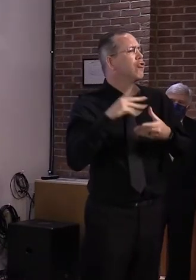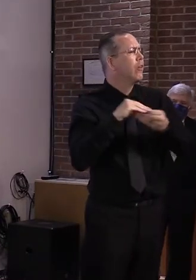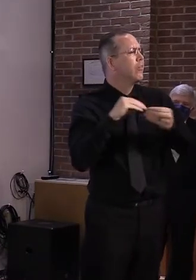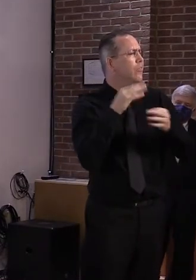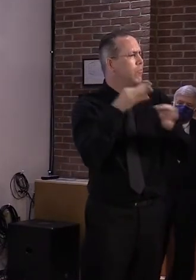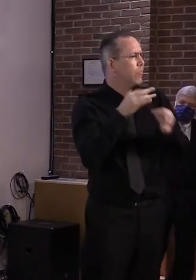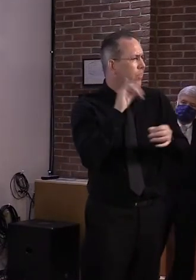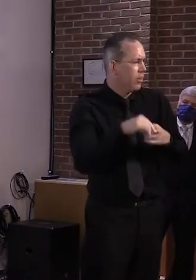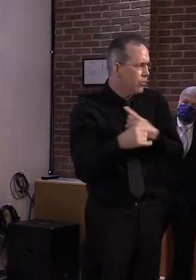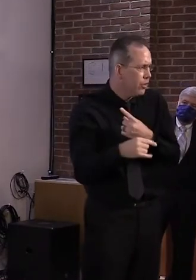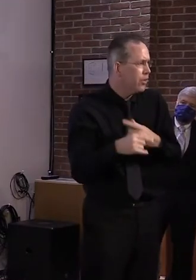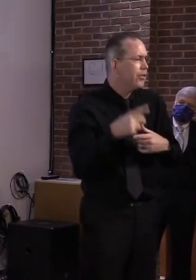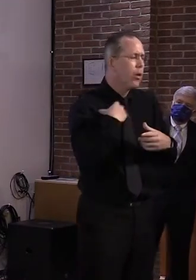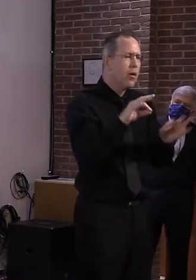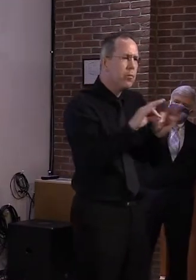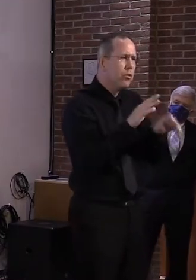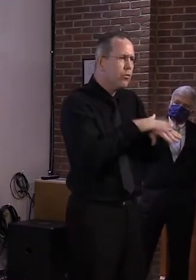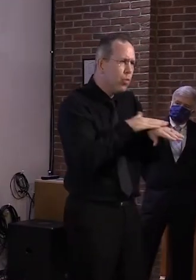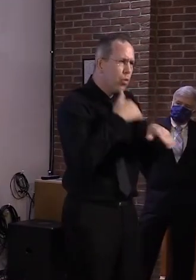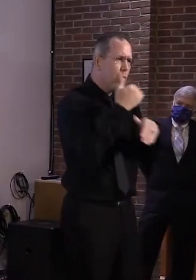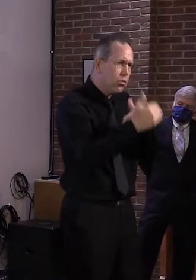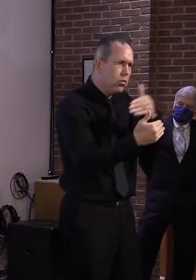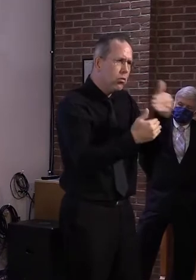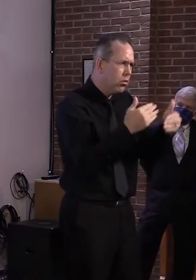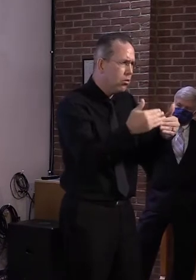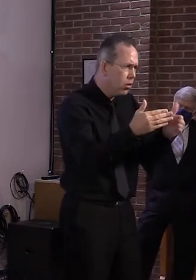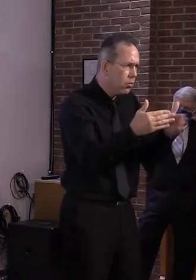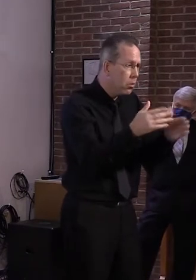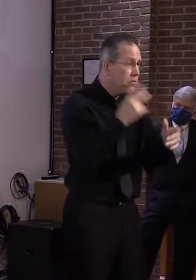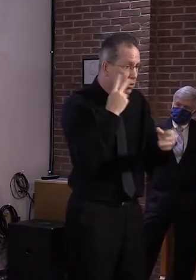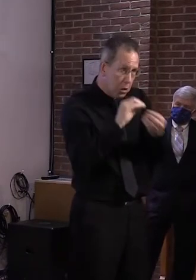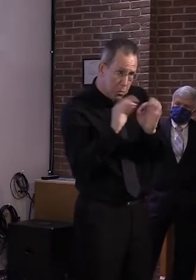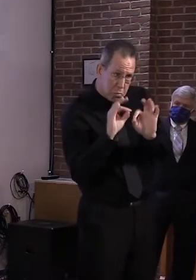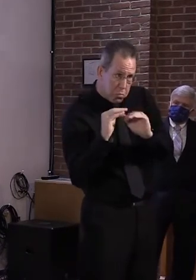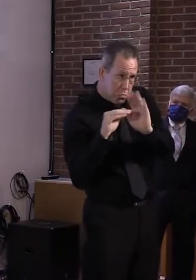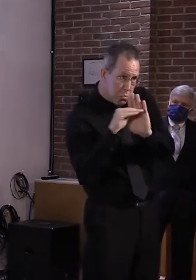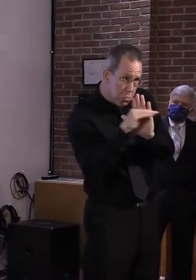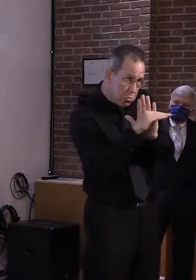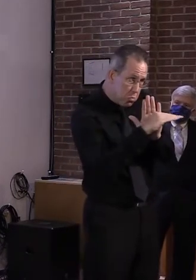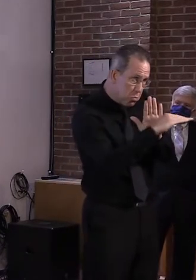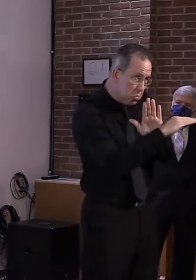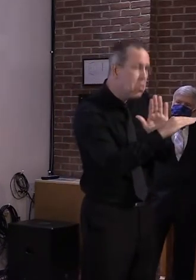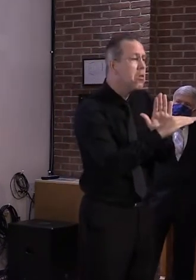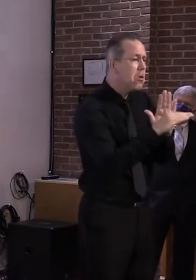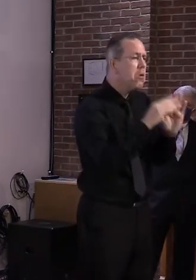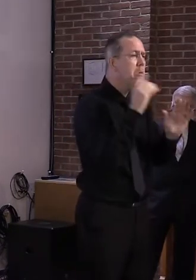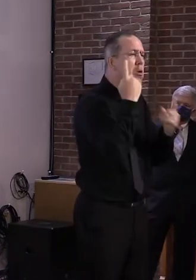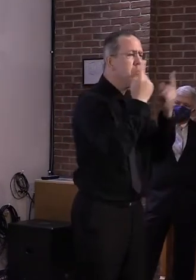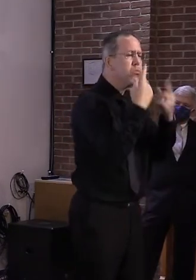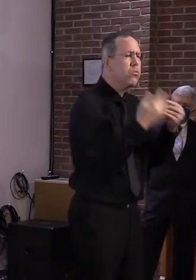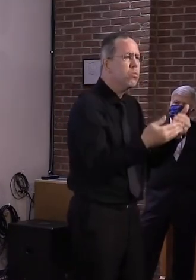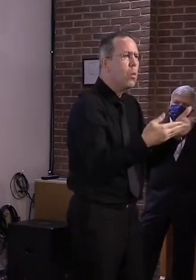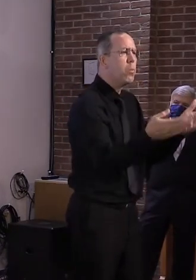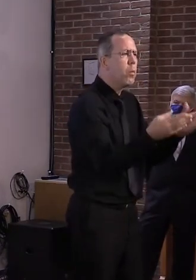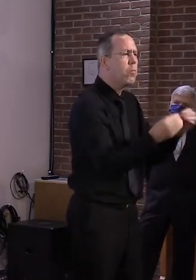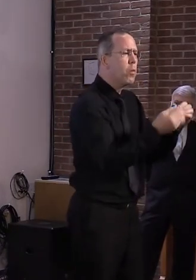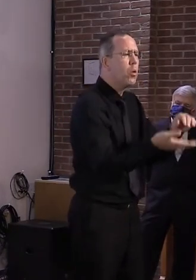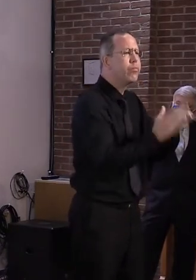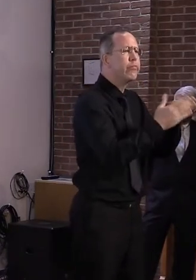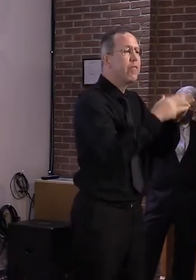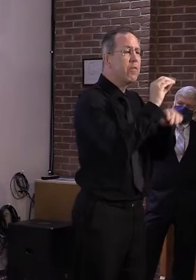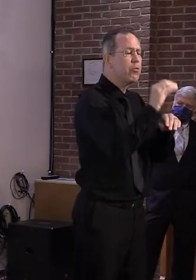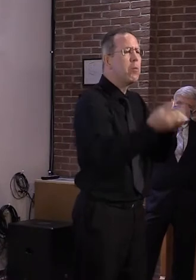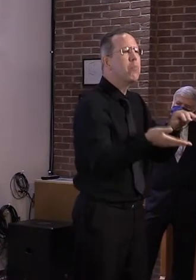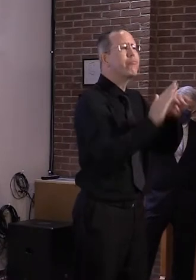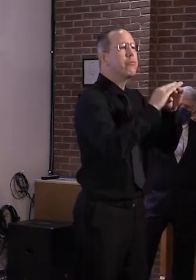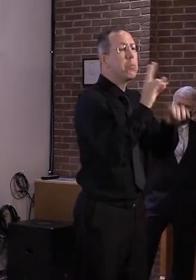data. And if we continue to move in the right direction, or we're stable, then we can push the envelope a little bit more. We can open